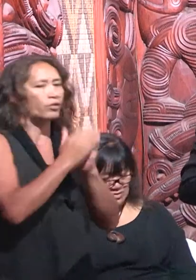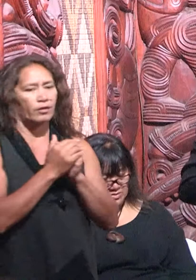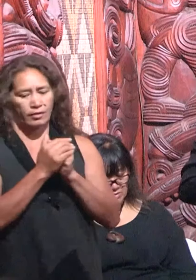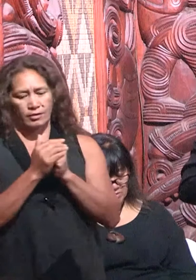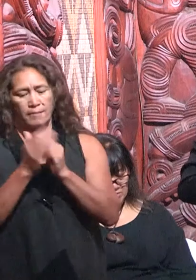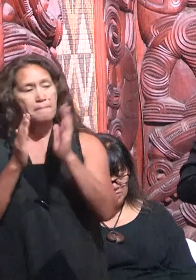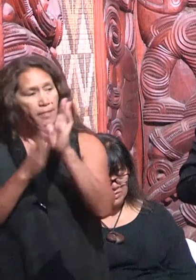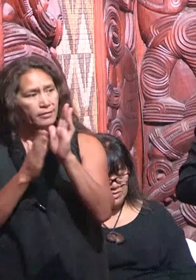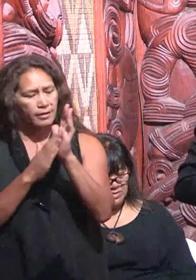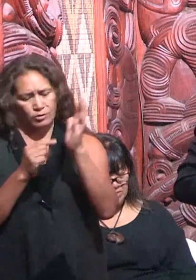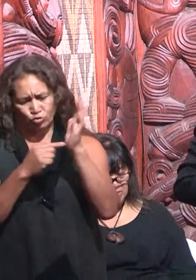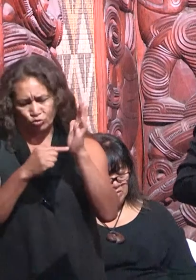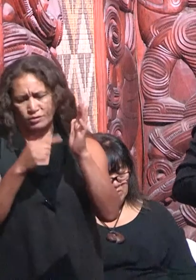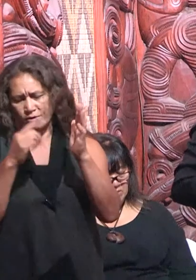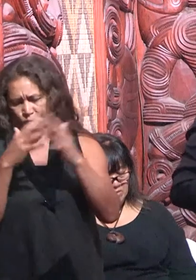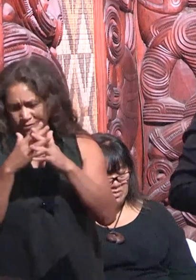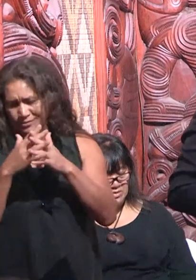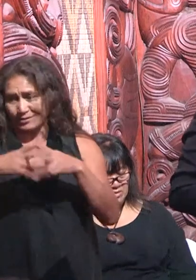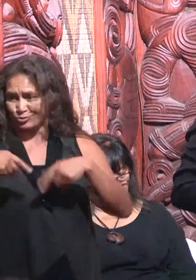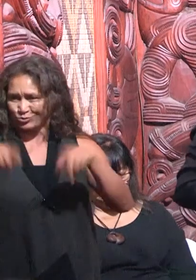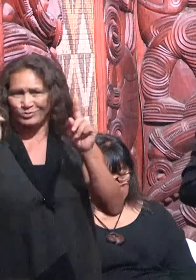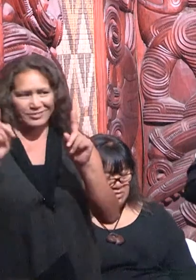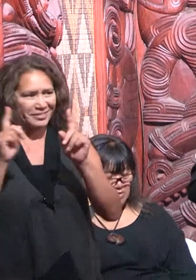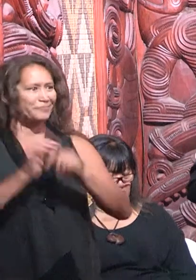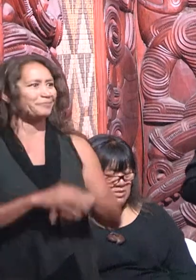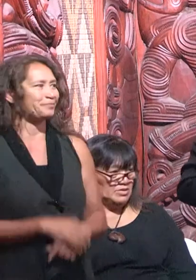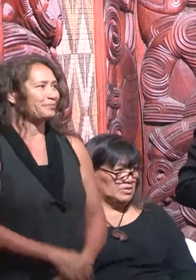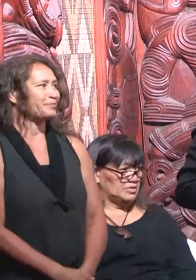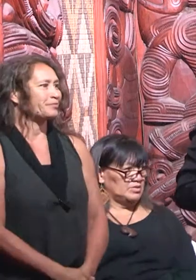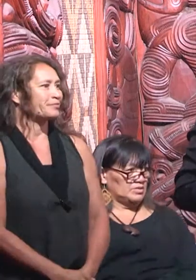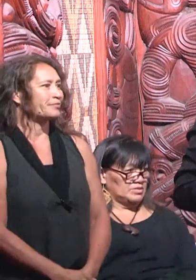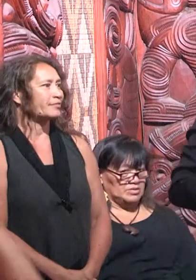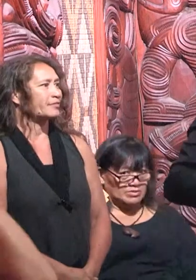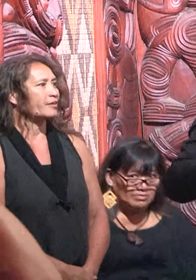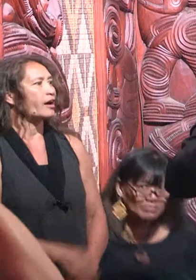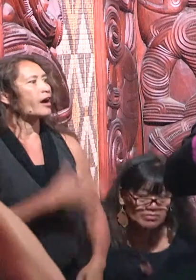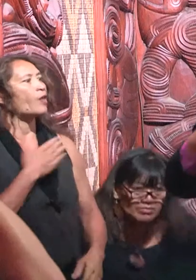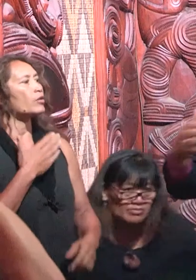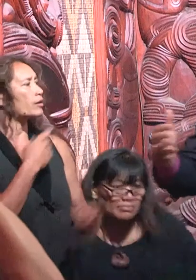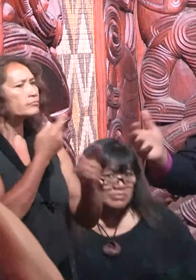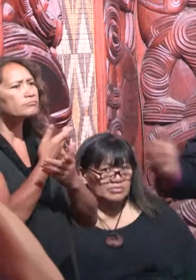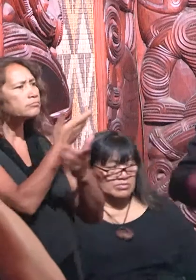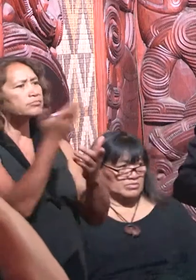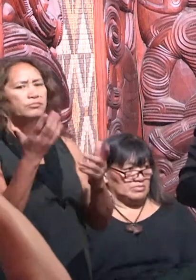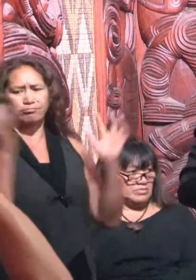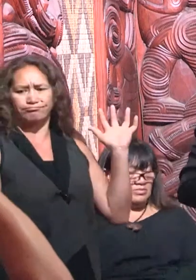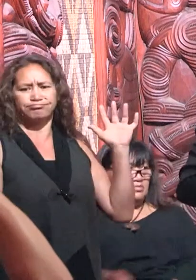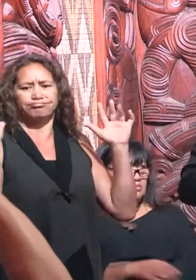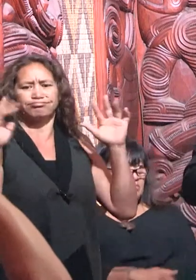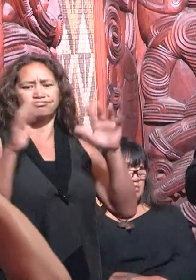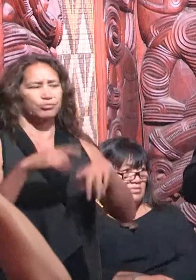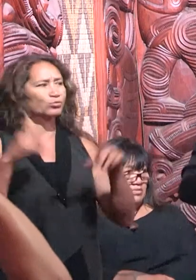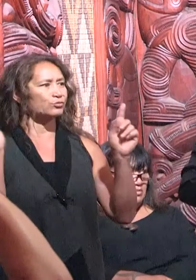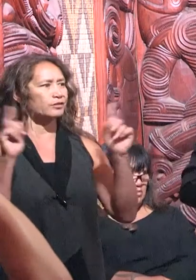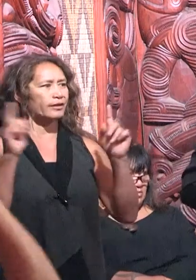Waitangi, Tuesday, Wednesday, and today. I've got a sense that I would like all of you gathered here inside the house on the marae